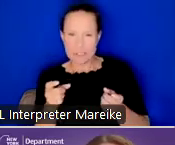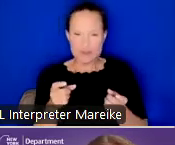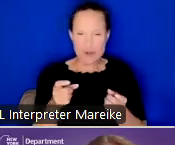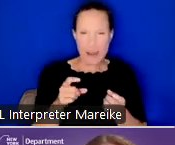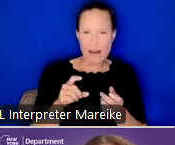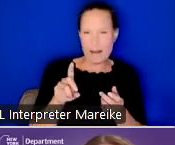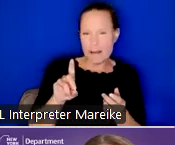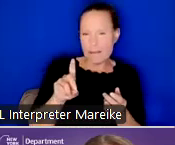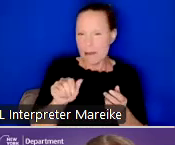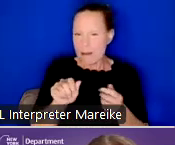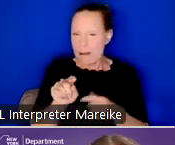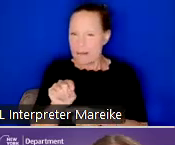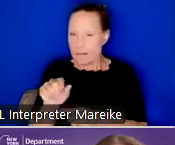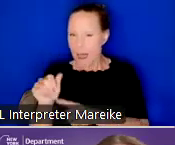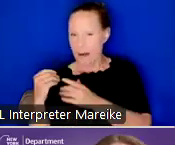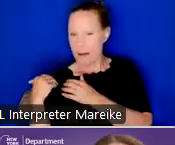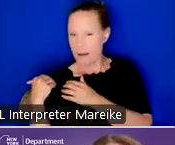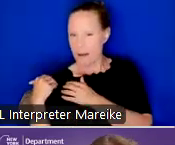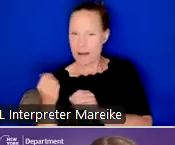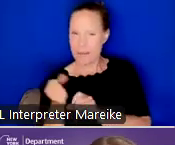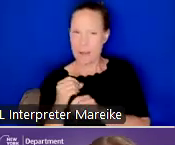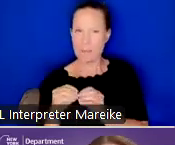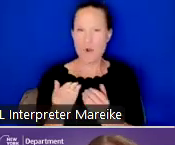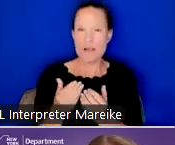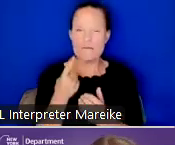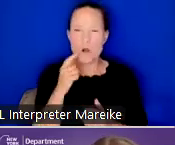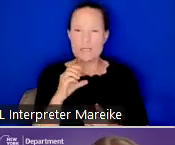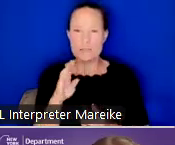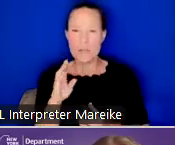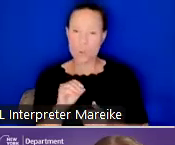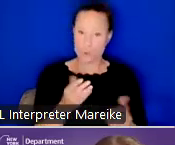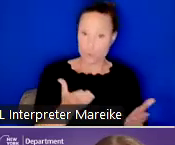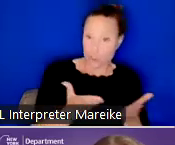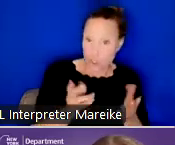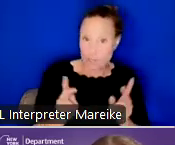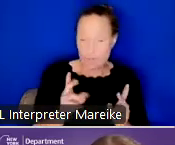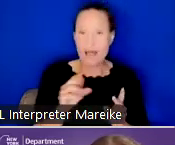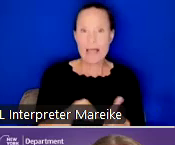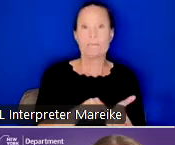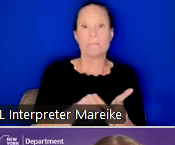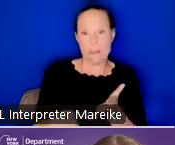make it easy for community-based organizations to serve people and be paid for those services.